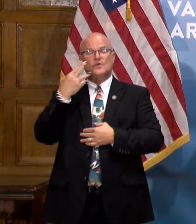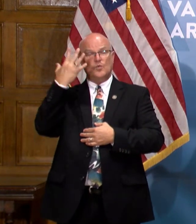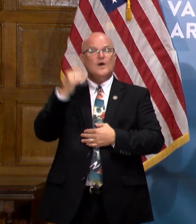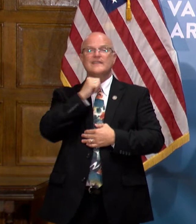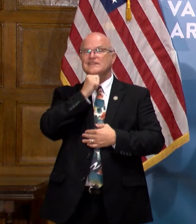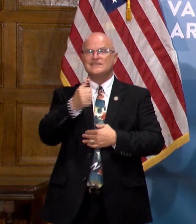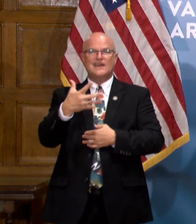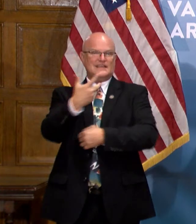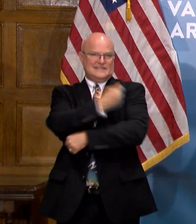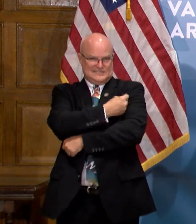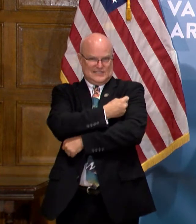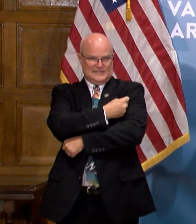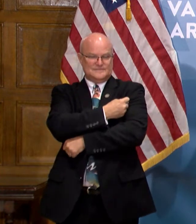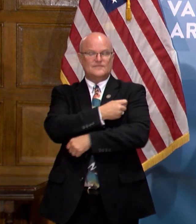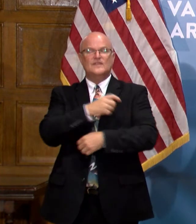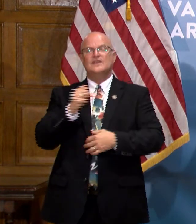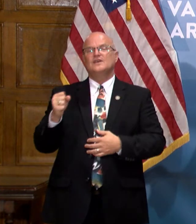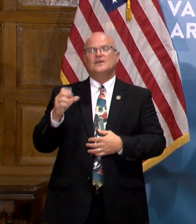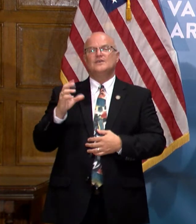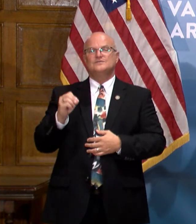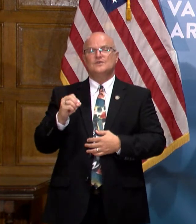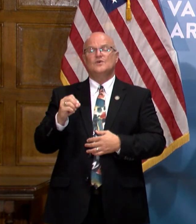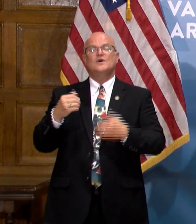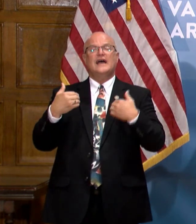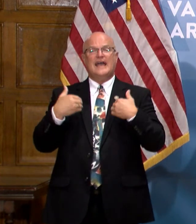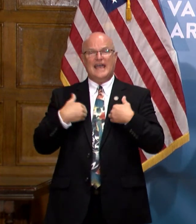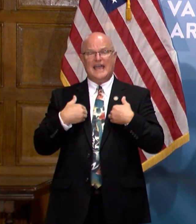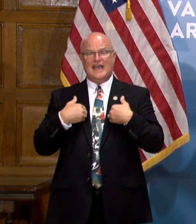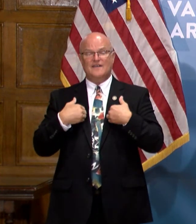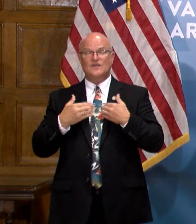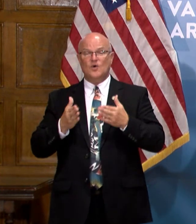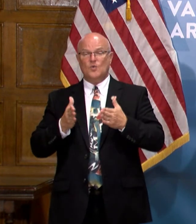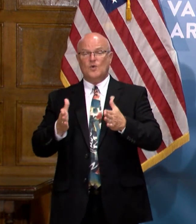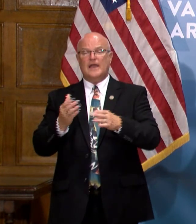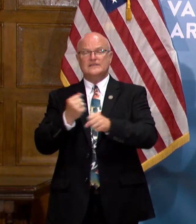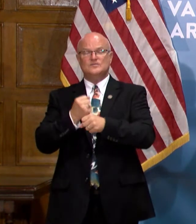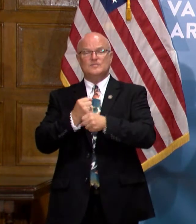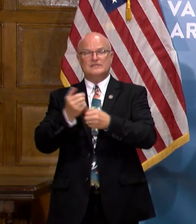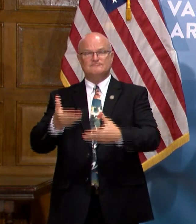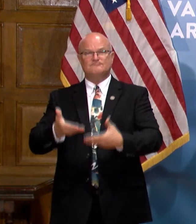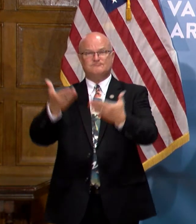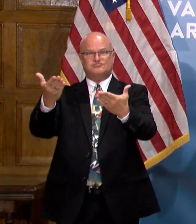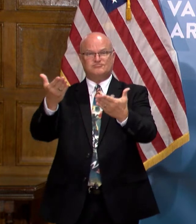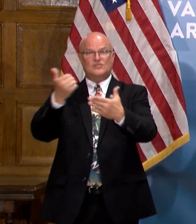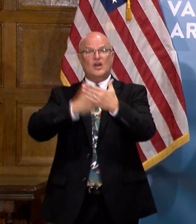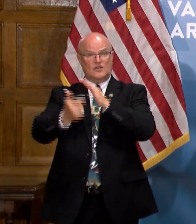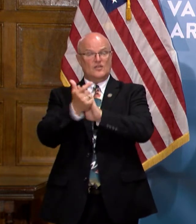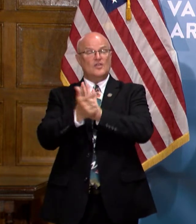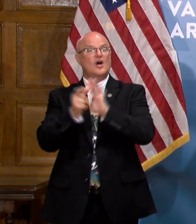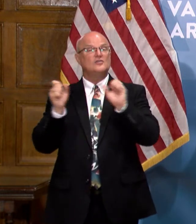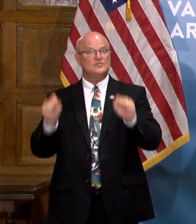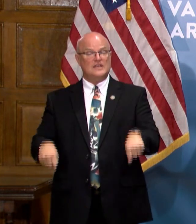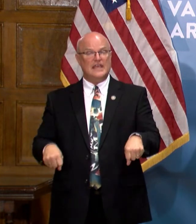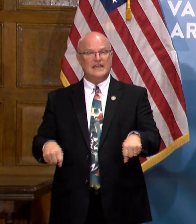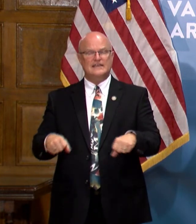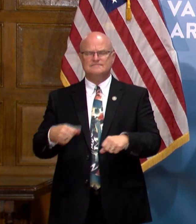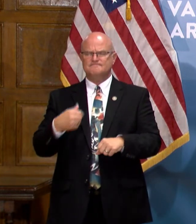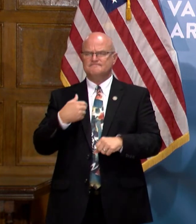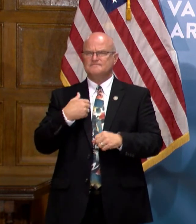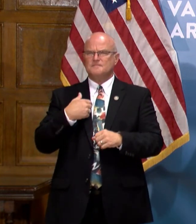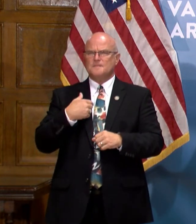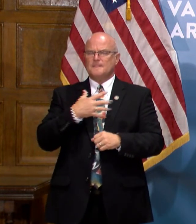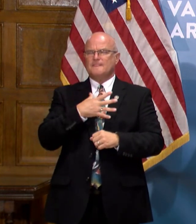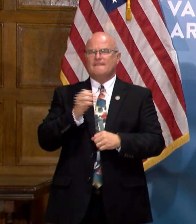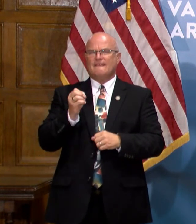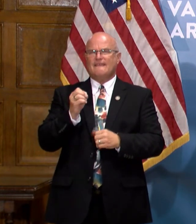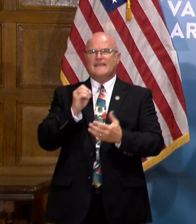justification for not taking that. And so there is an avenue to make the case currently under the law. I'd have to,